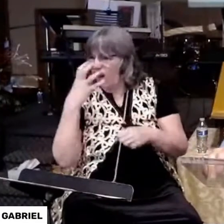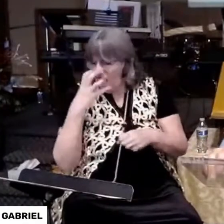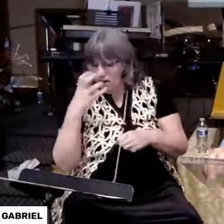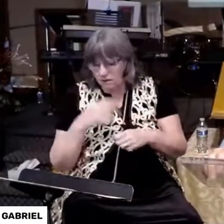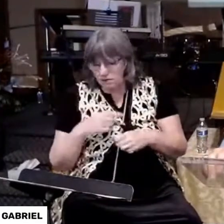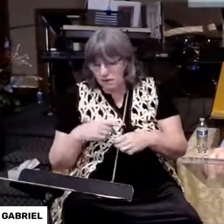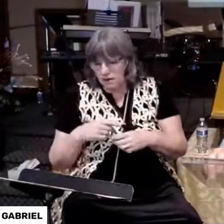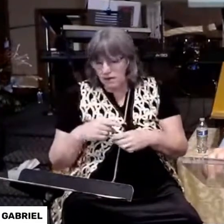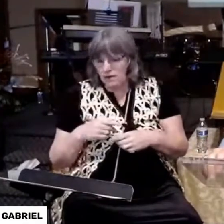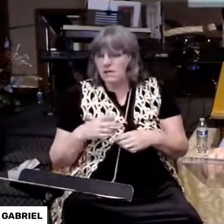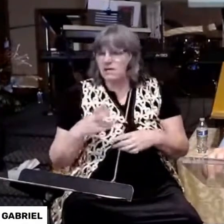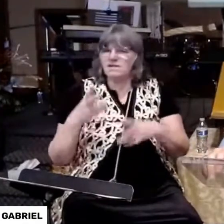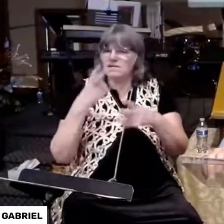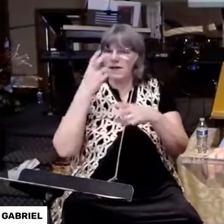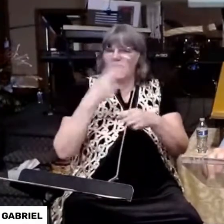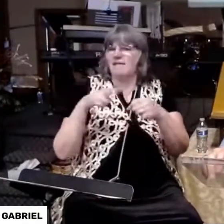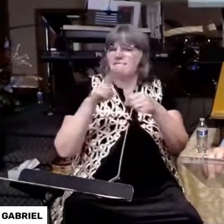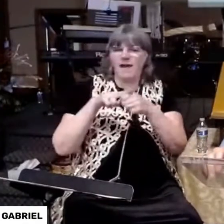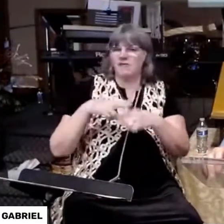and pride.